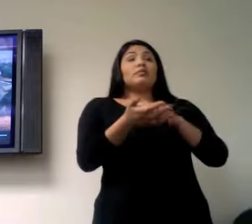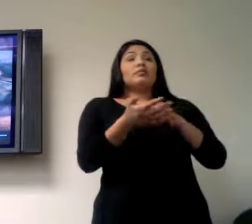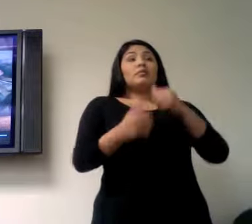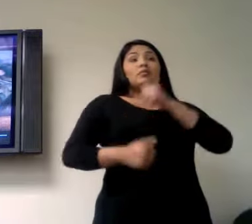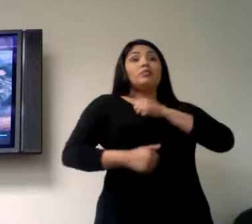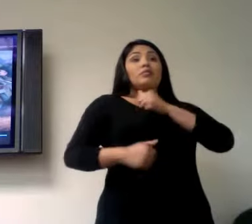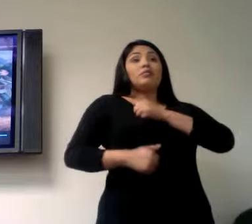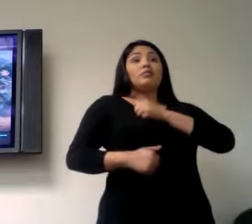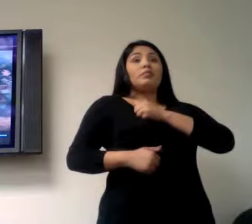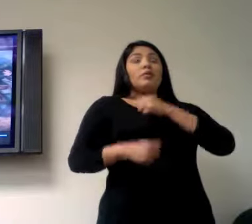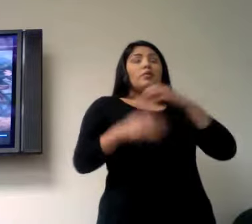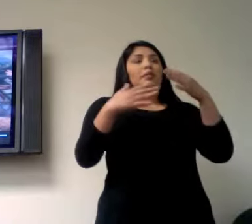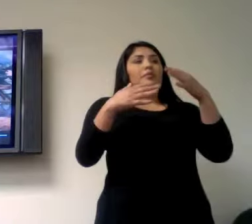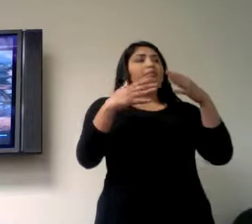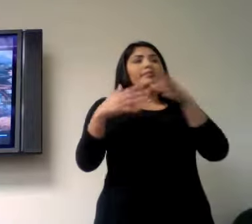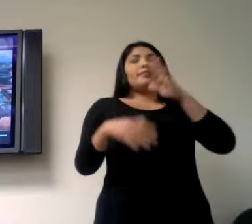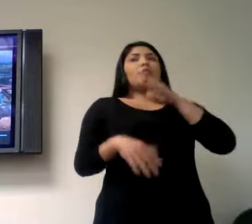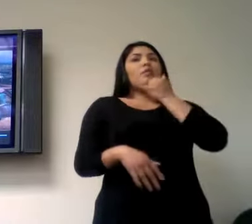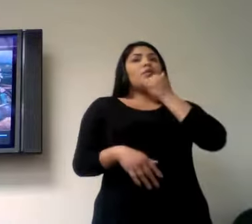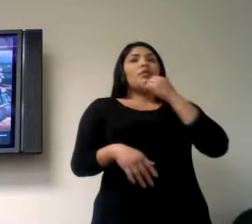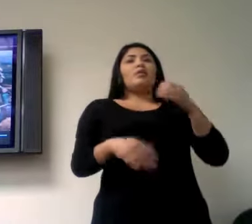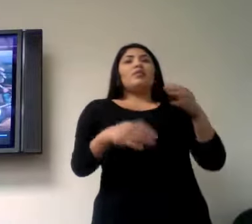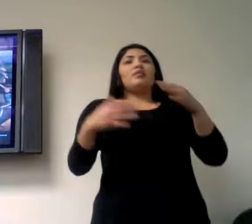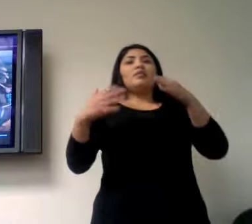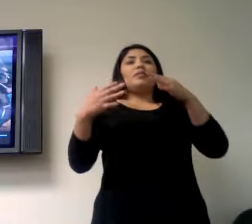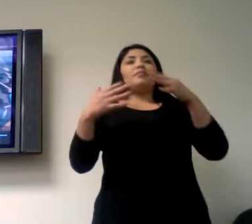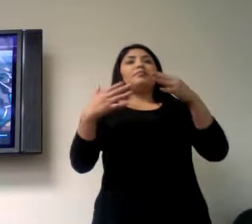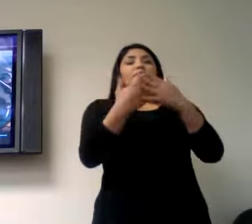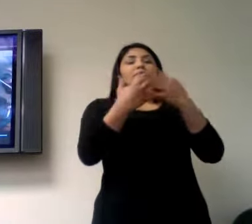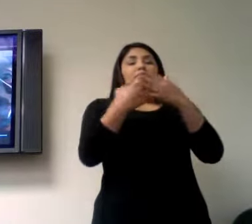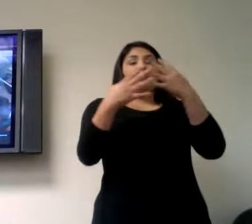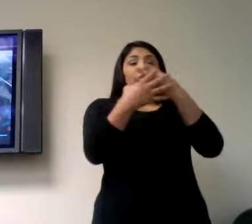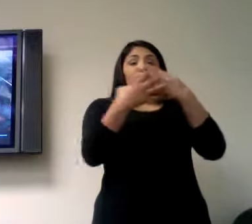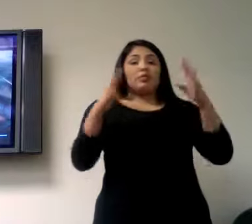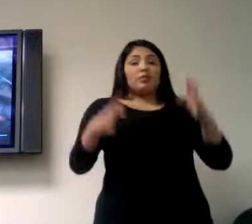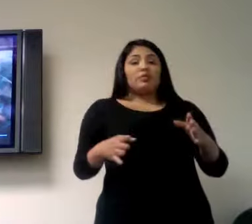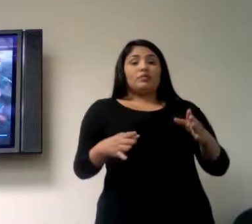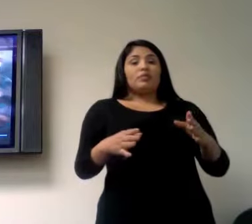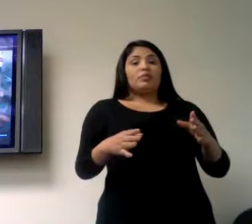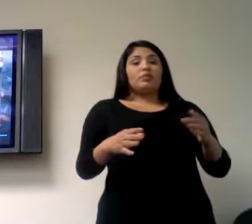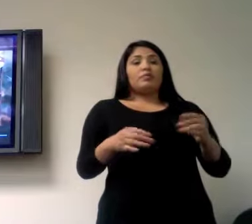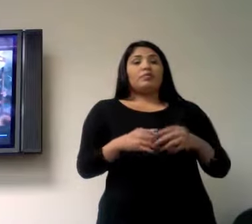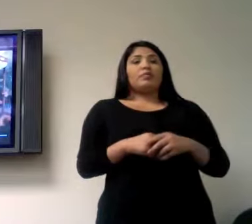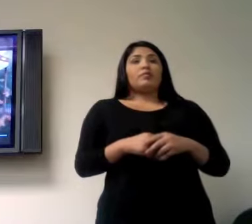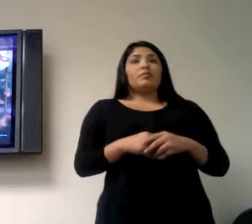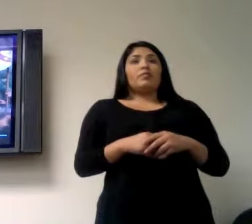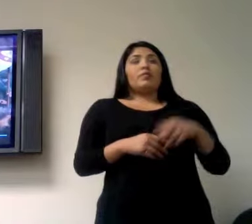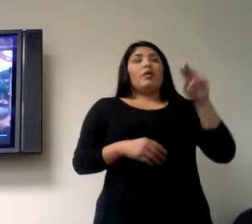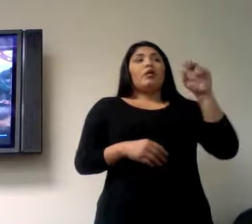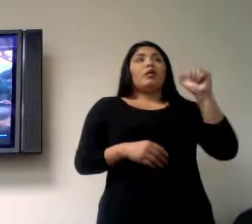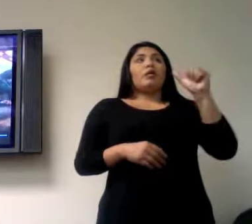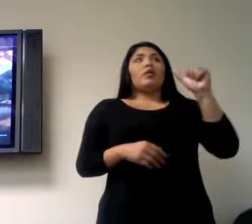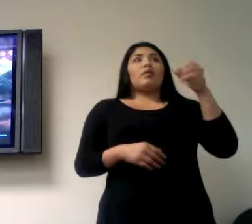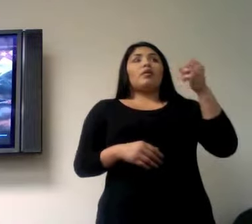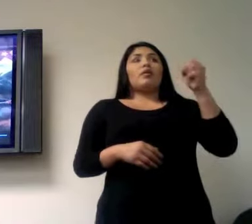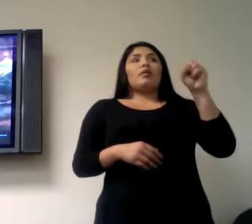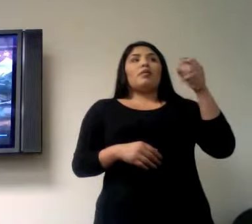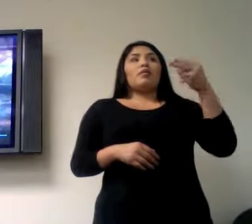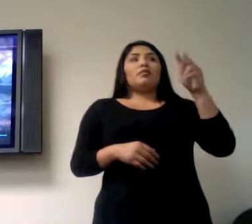5,000 of them were loaded onto trains to be taken to Rock Island via Nashville, Louisville, and Chicago. Union